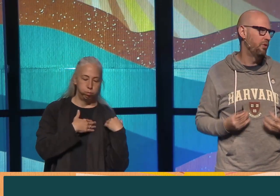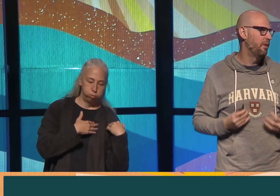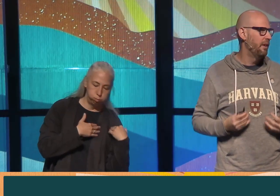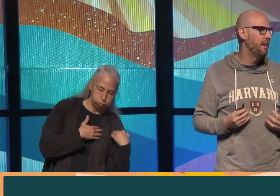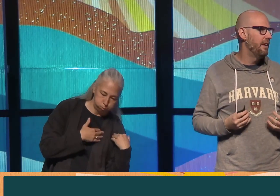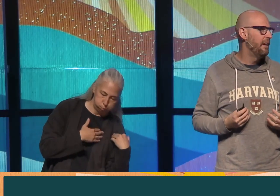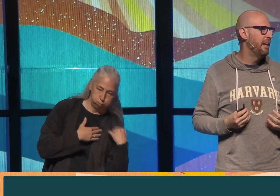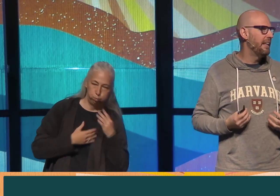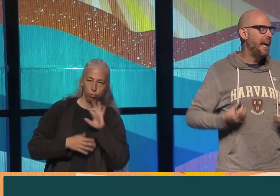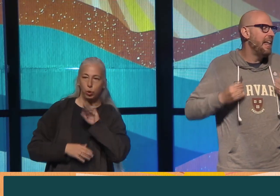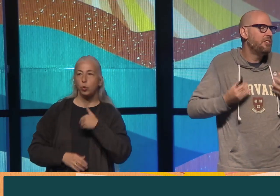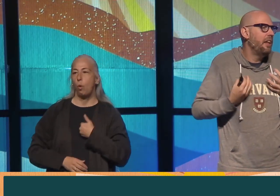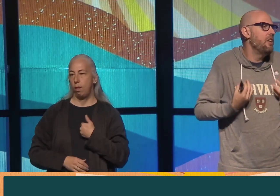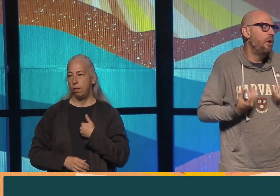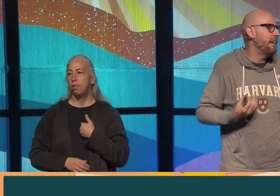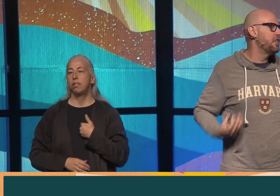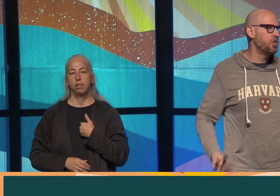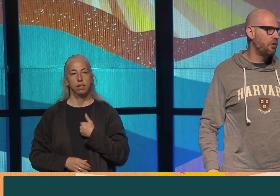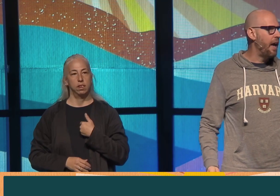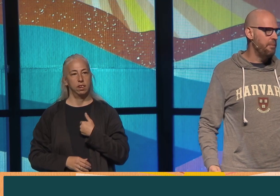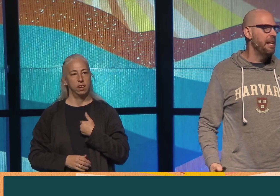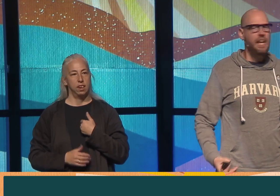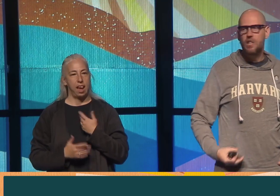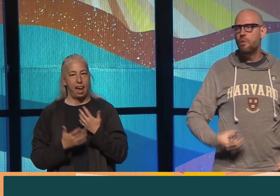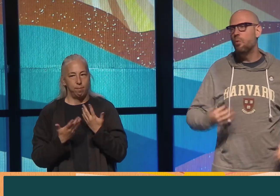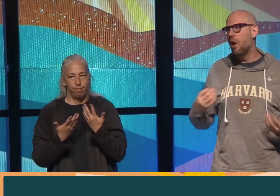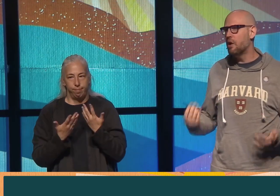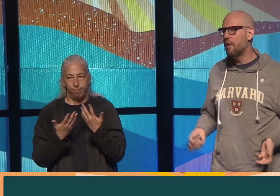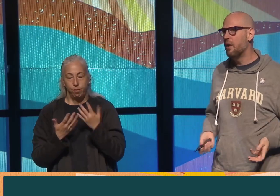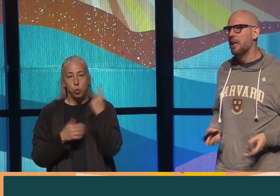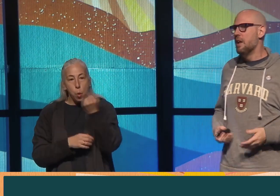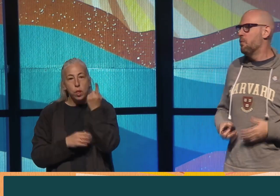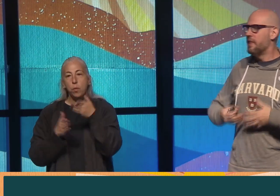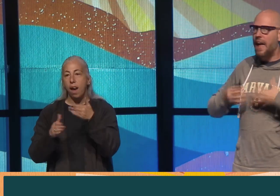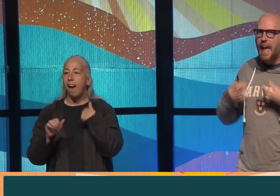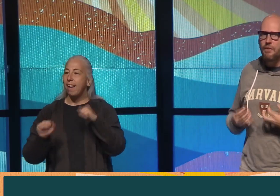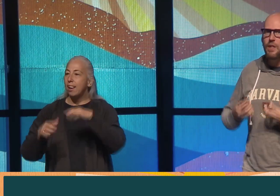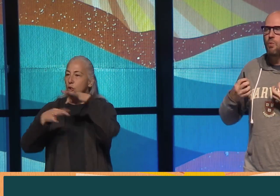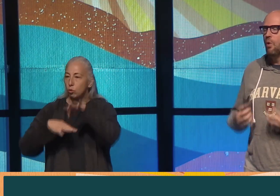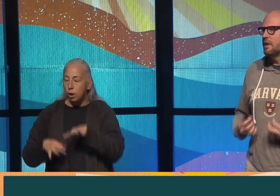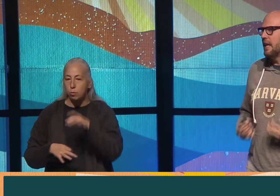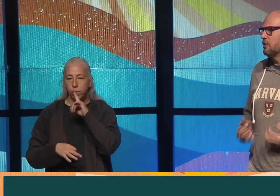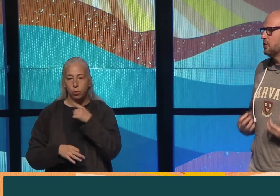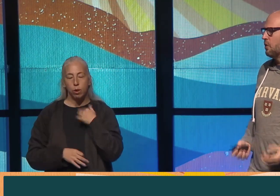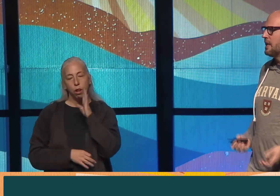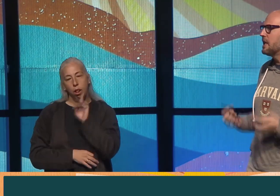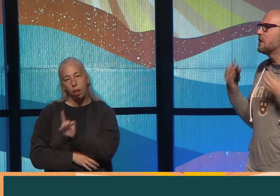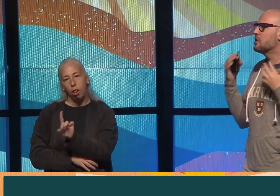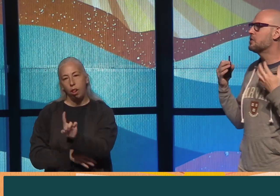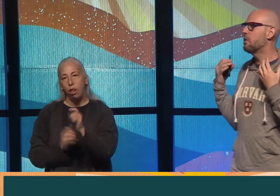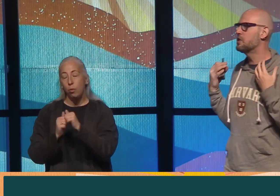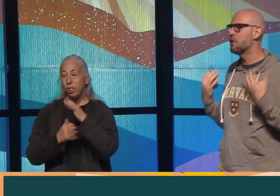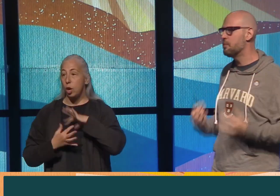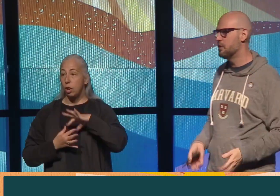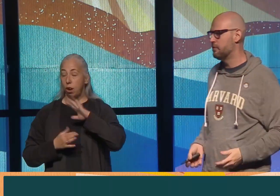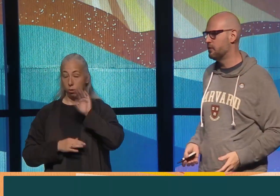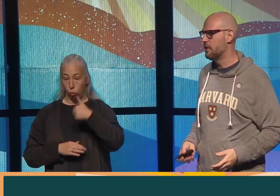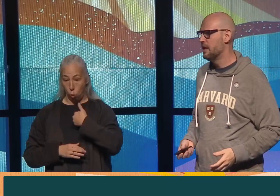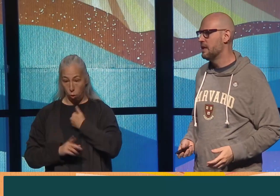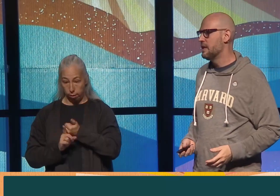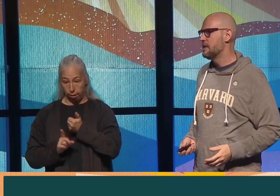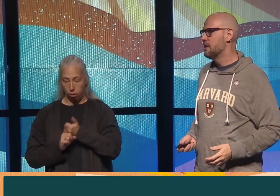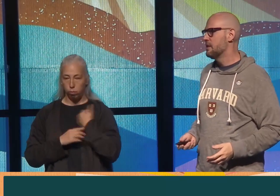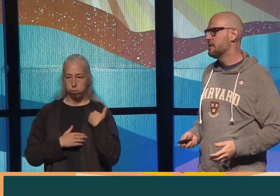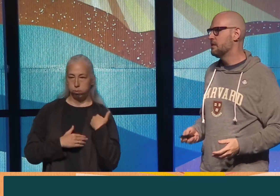soul. Like that's all I know how to describe it, is we walk around with a heavy, worn down soul. And here's what's so